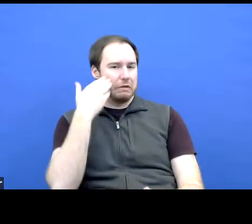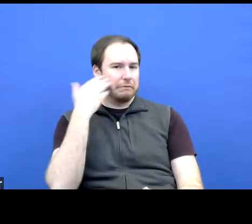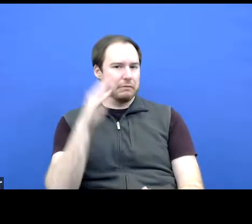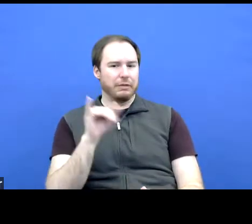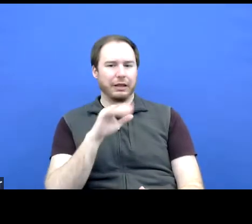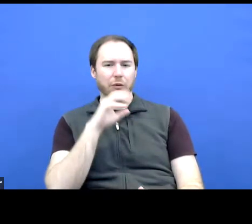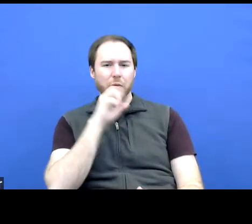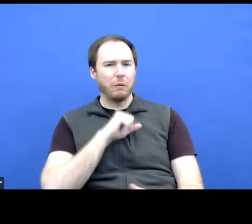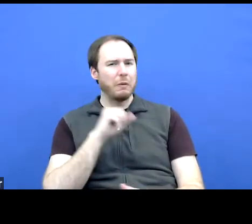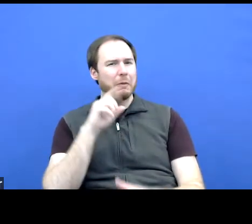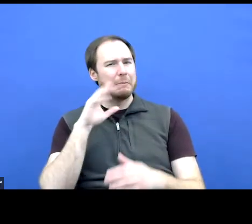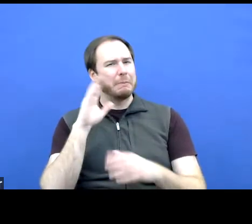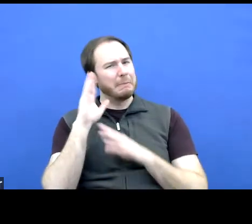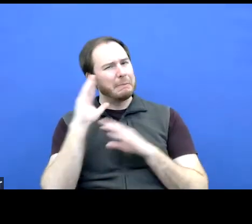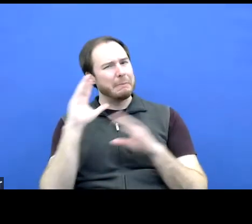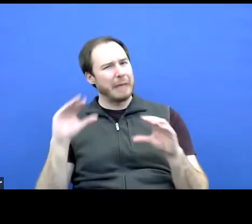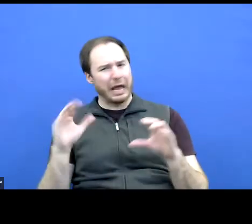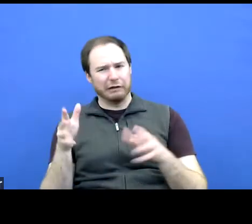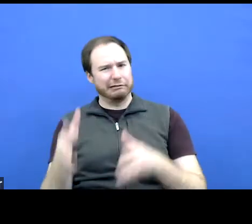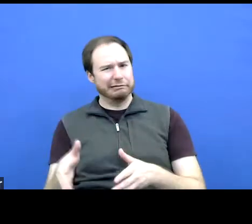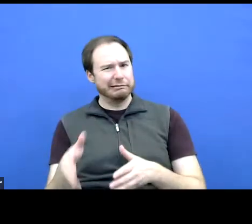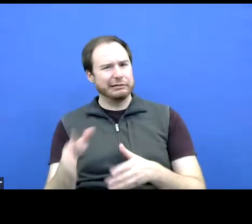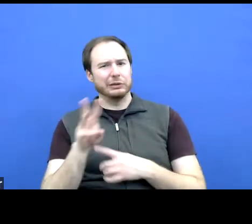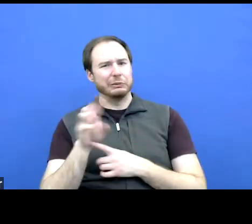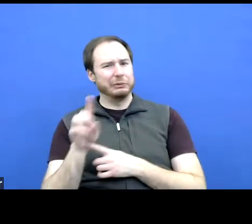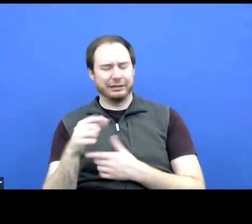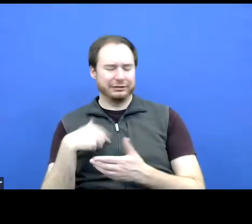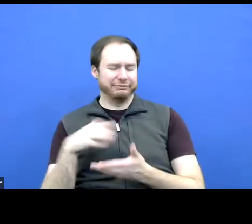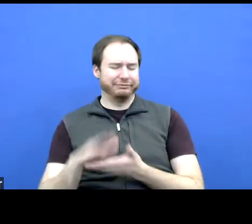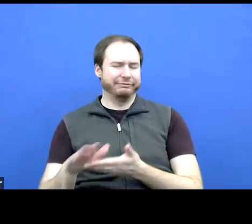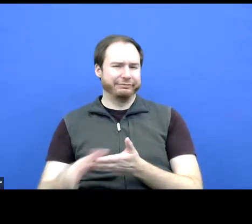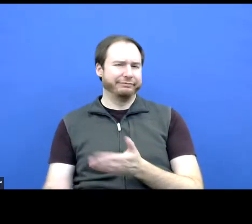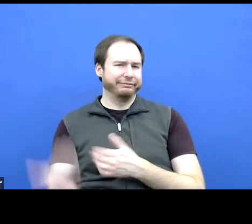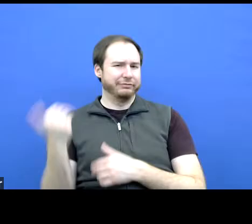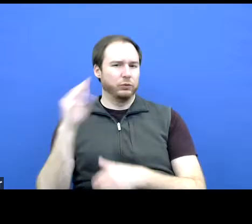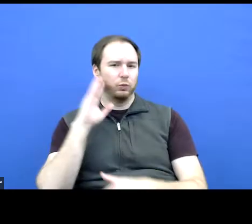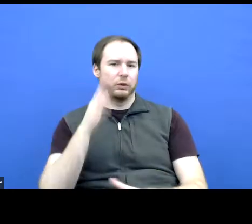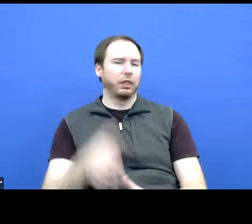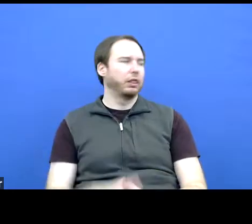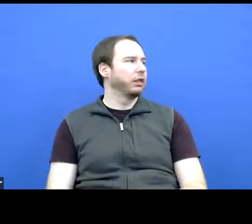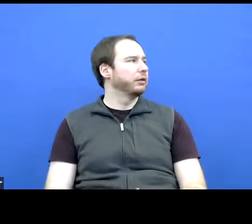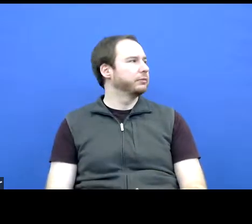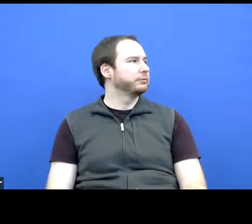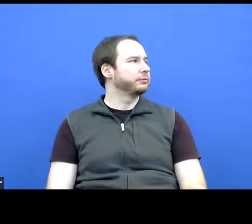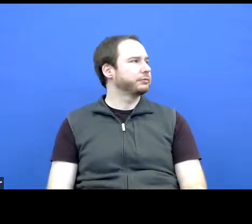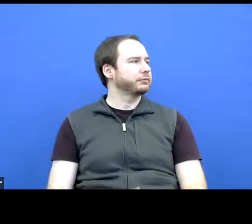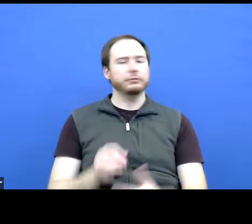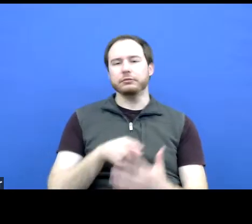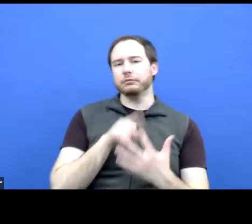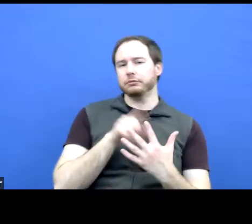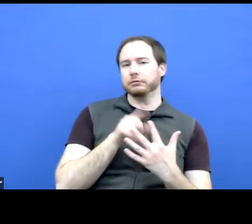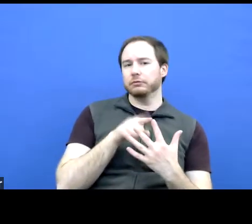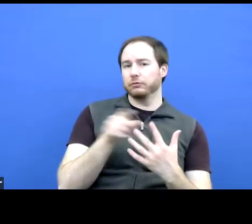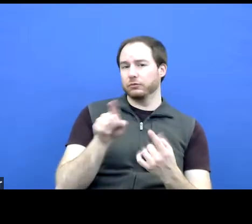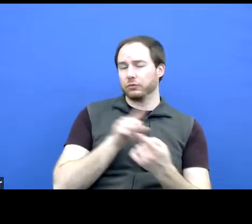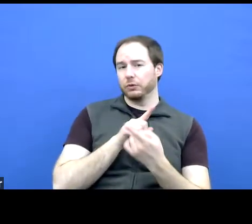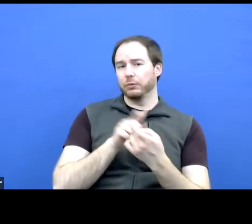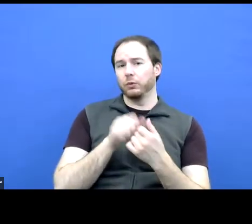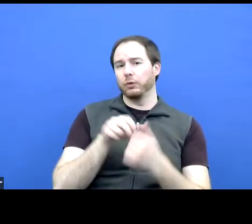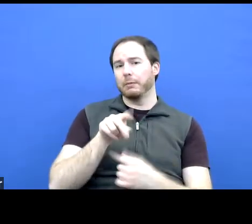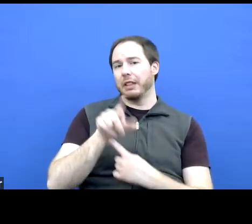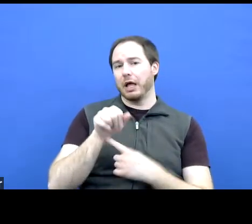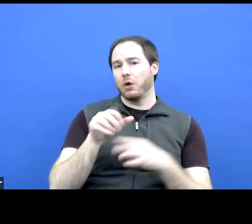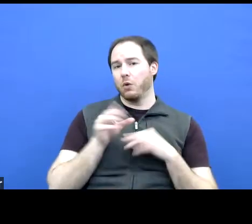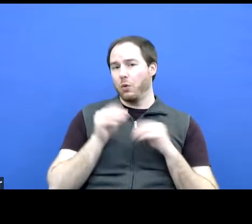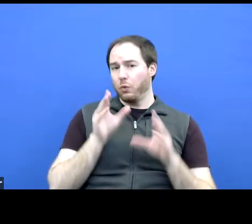old mattresses and stuff in the weeds in there. We was gonna just clean it out. And have you spoken with the plaza